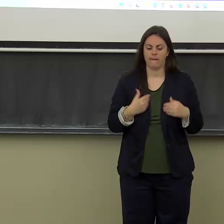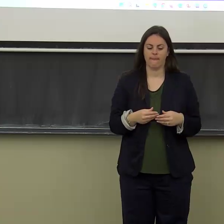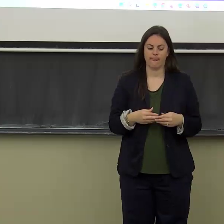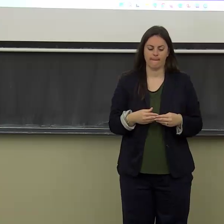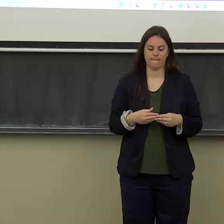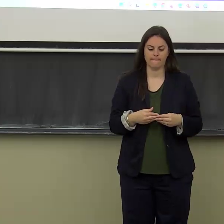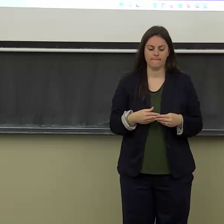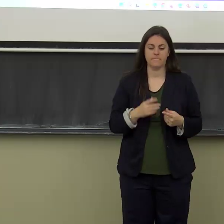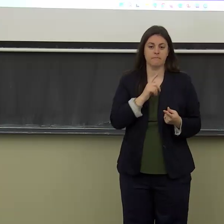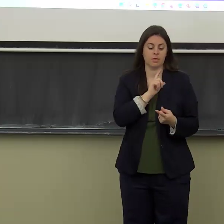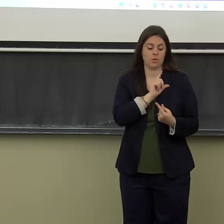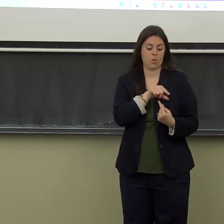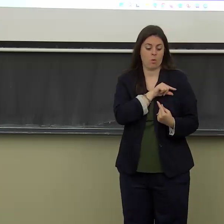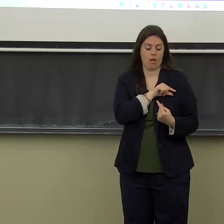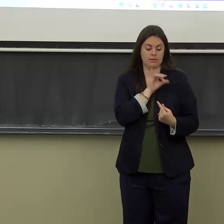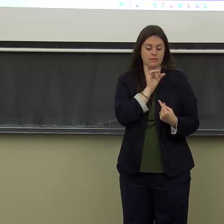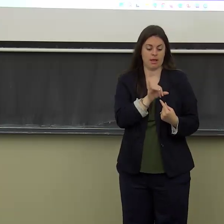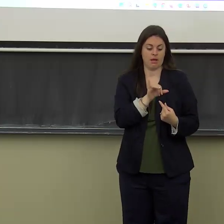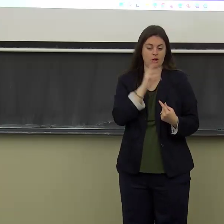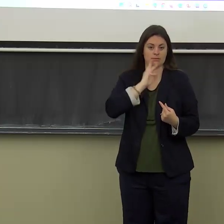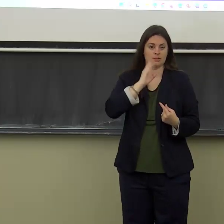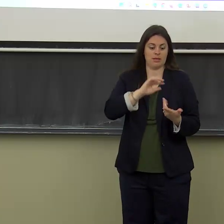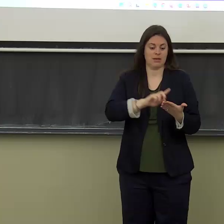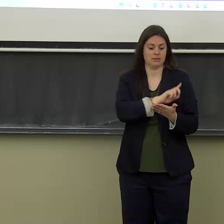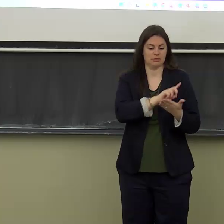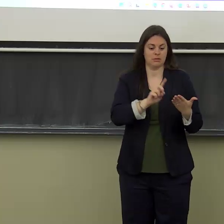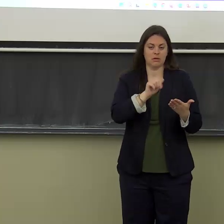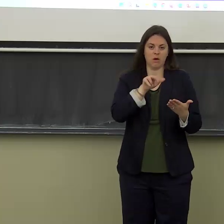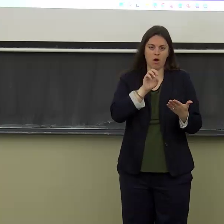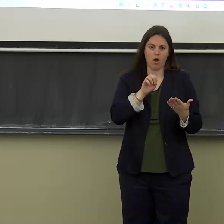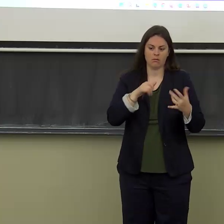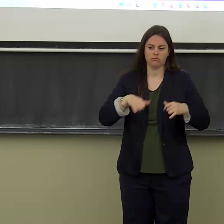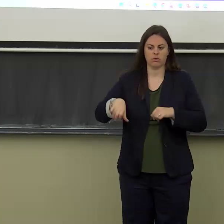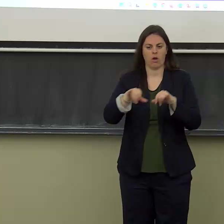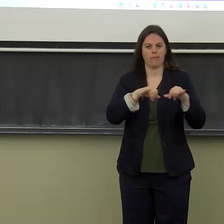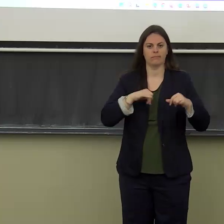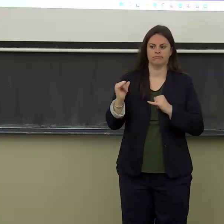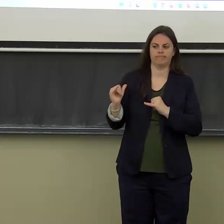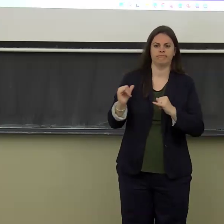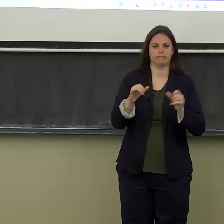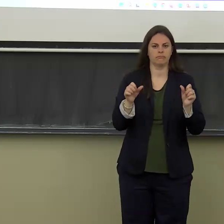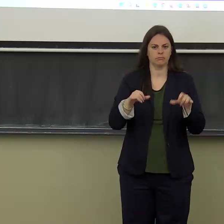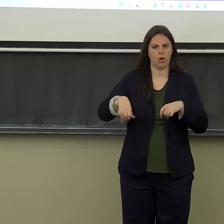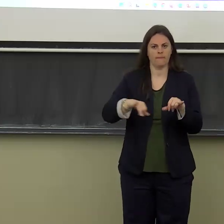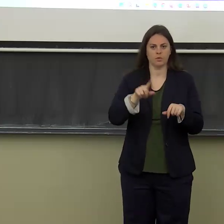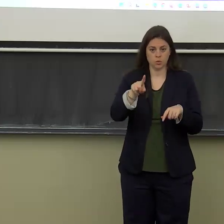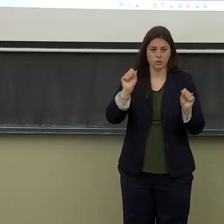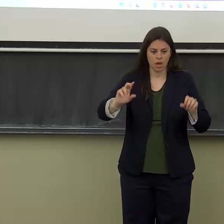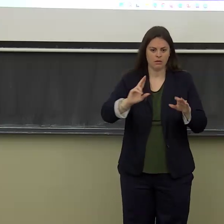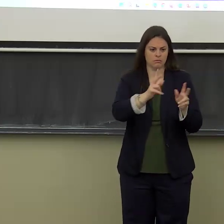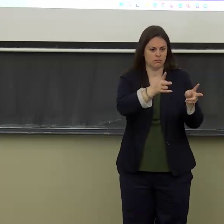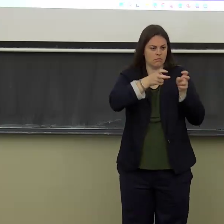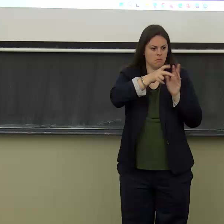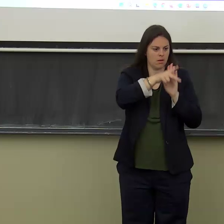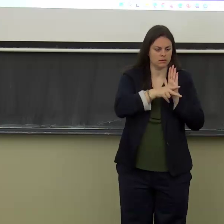qualities that are being discriminated against are common. And so you can use policy, you can use standards, you